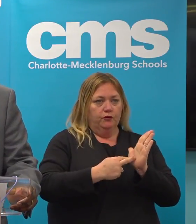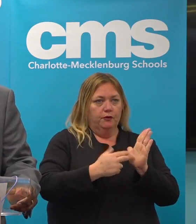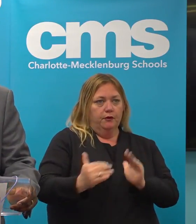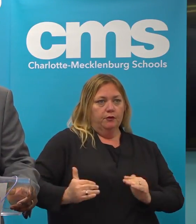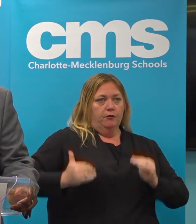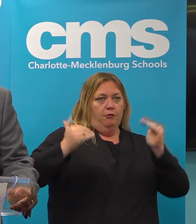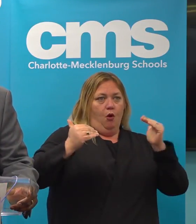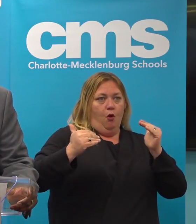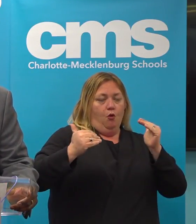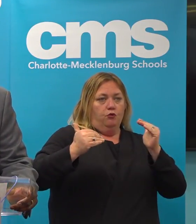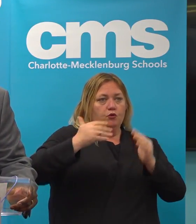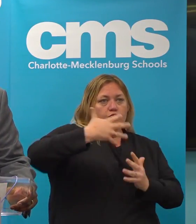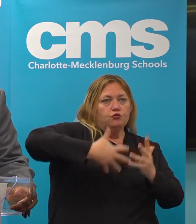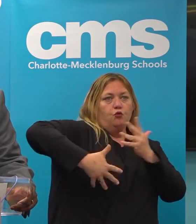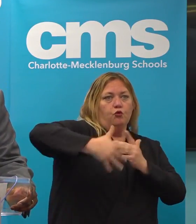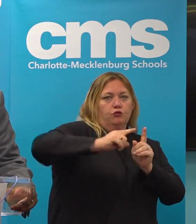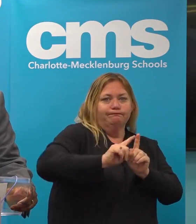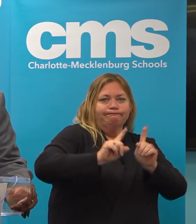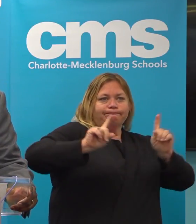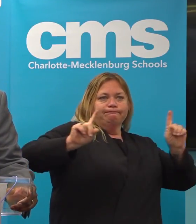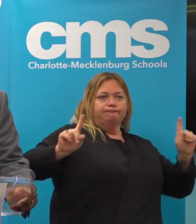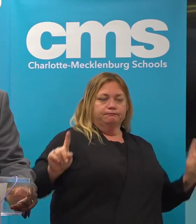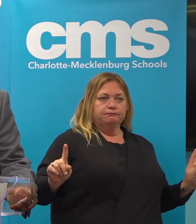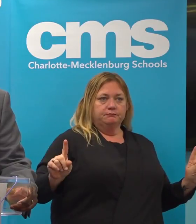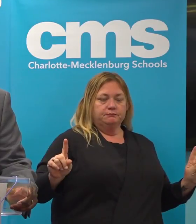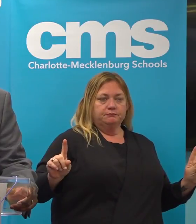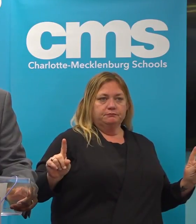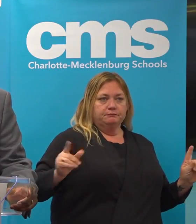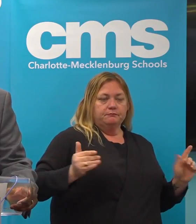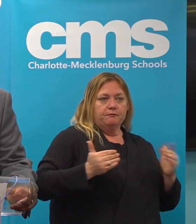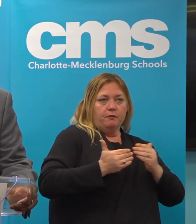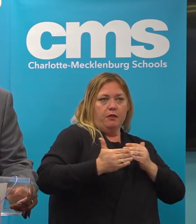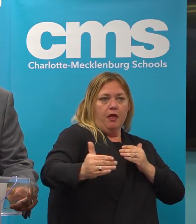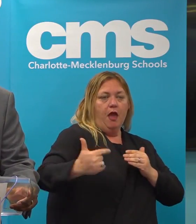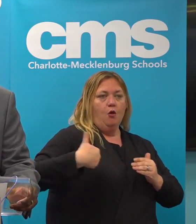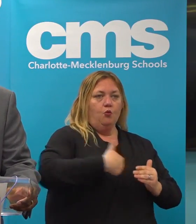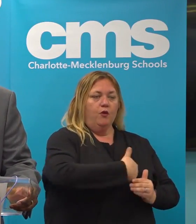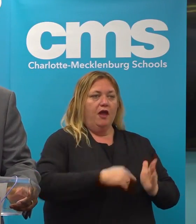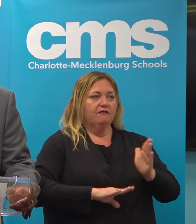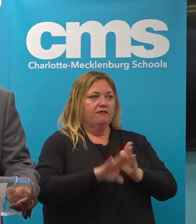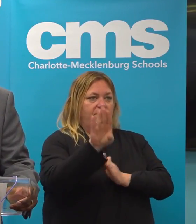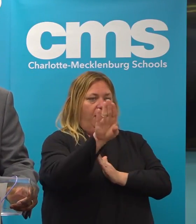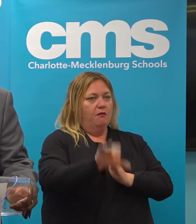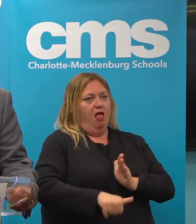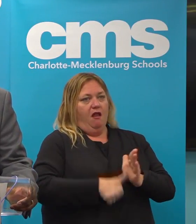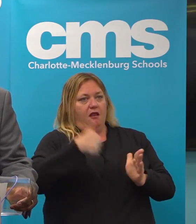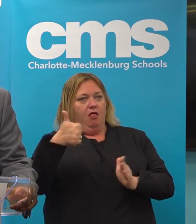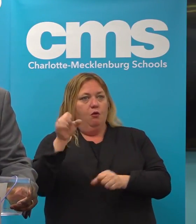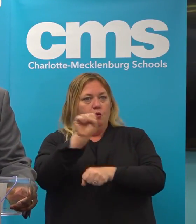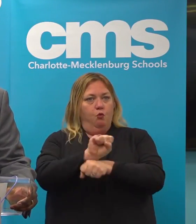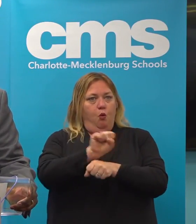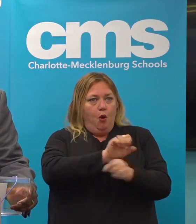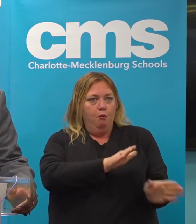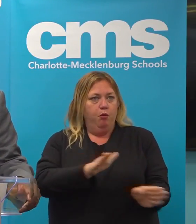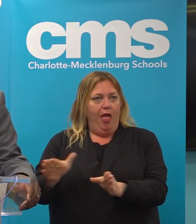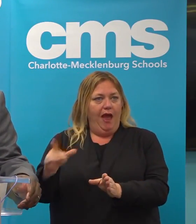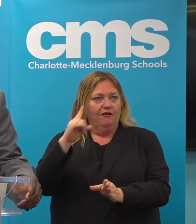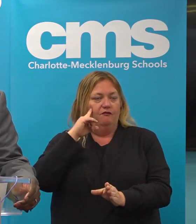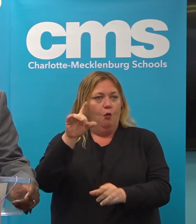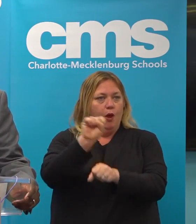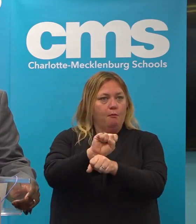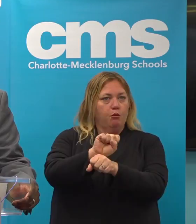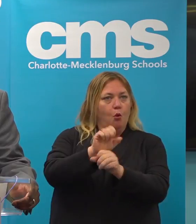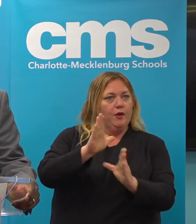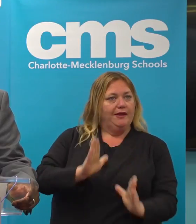social distancing, and to that end, we have developed an alternate work plan for